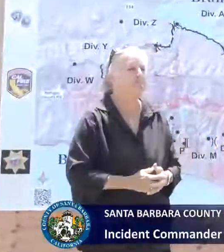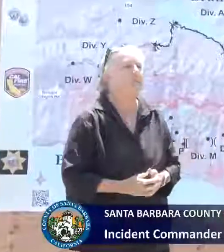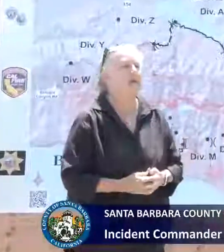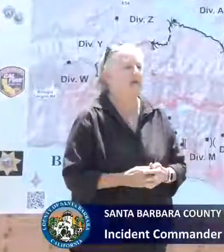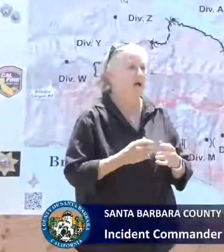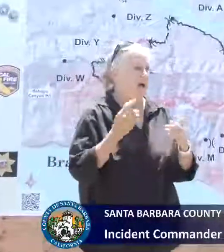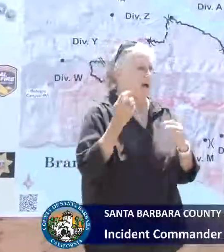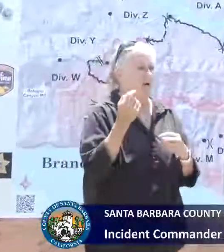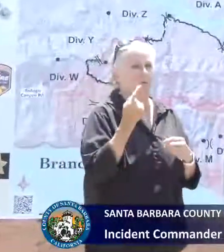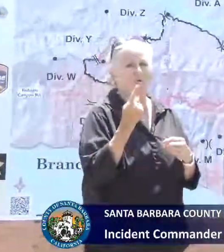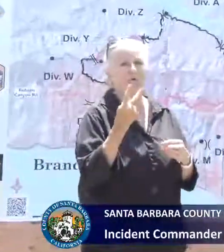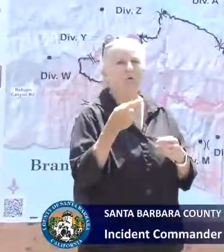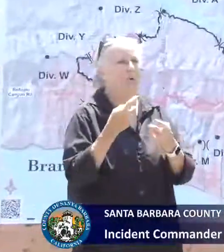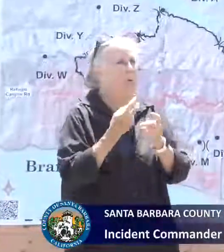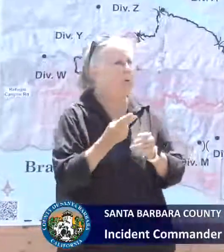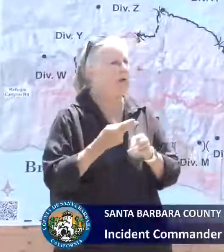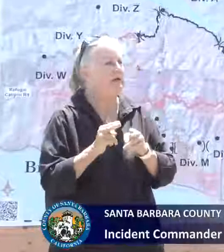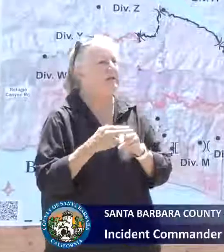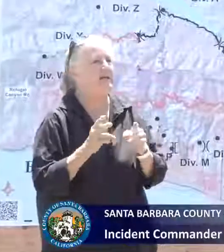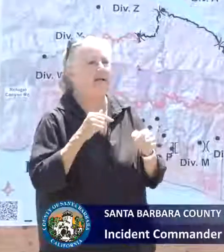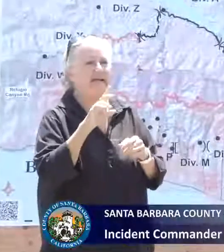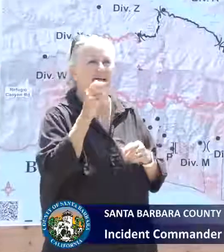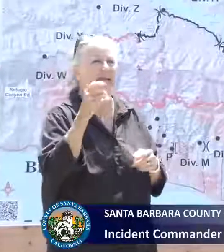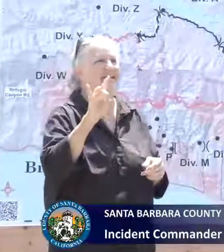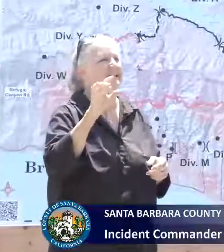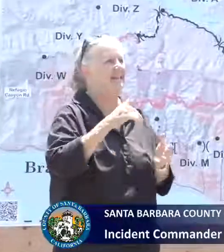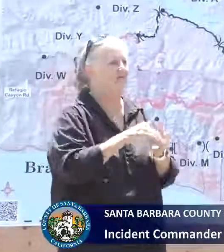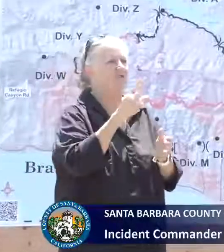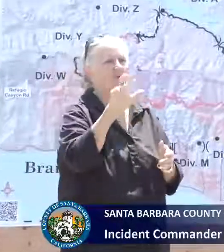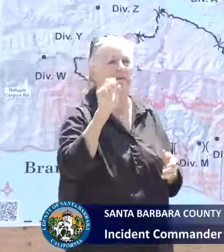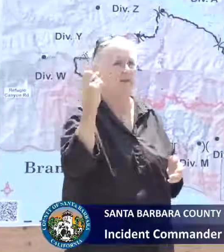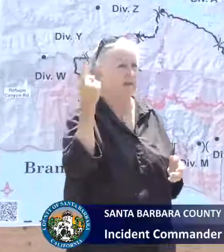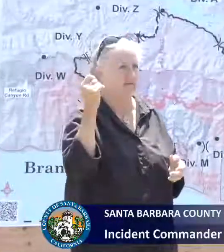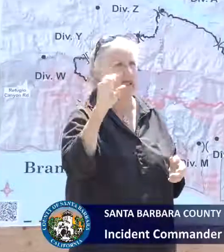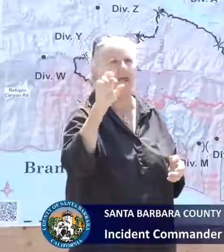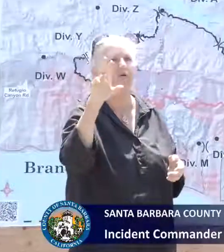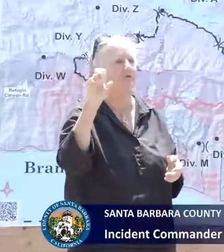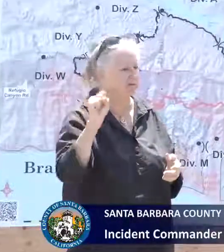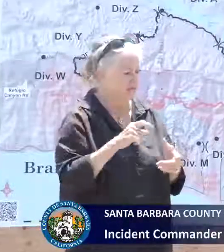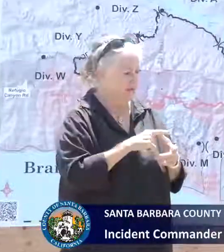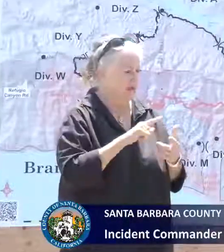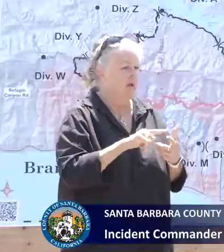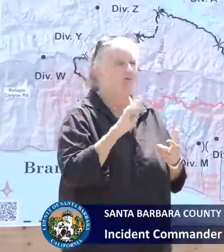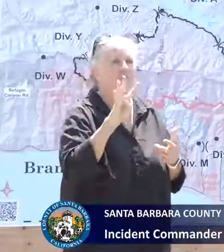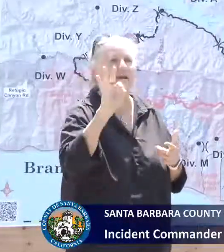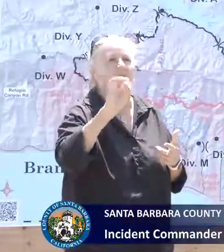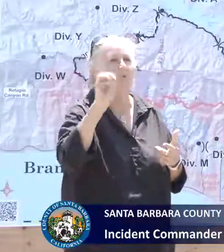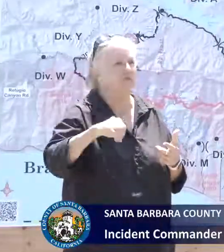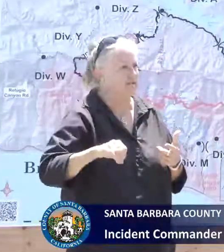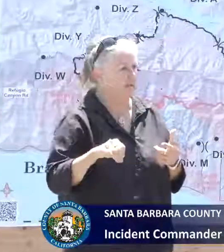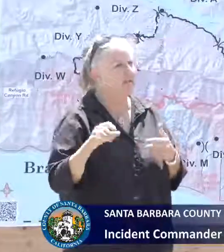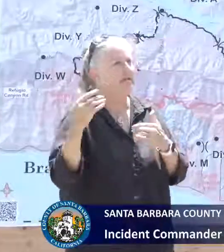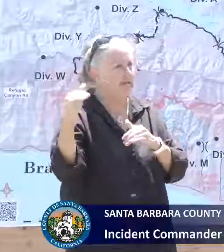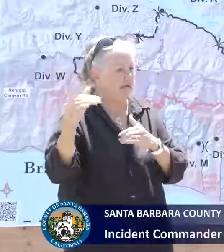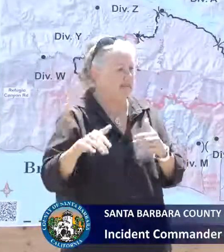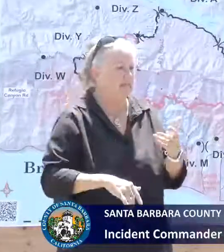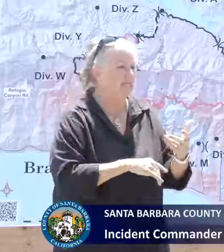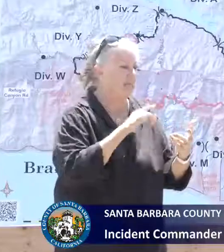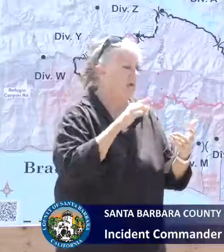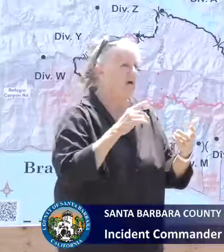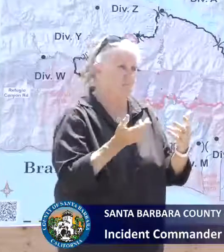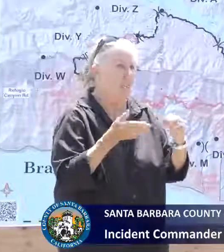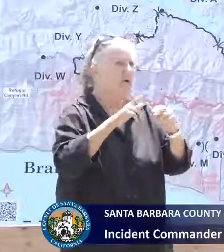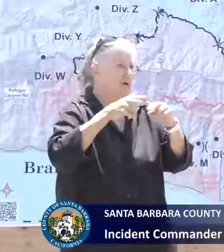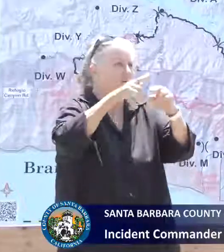Couple of quick notes, 18,311 acres, 49% containment. That will probably go up tonight, and